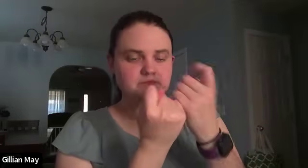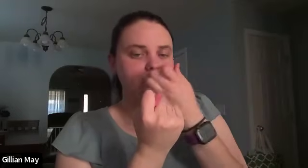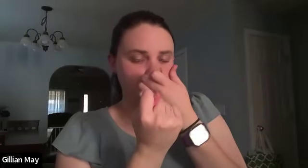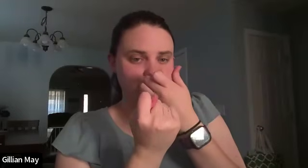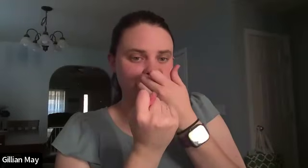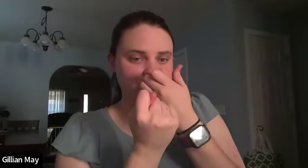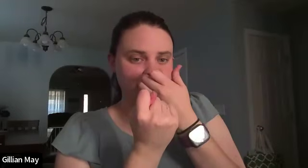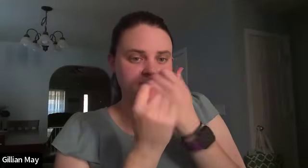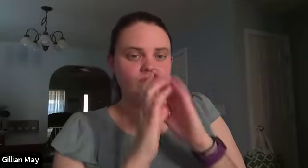team.